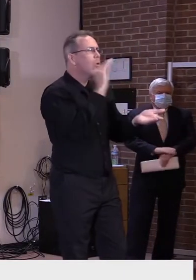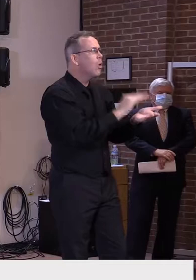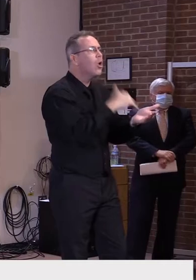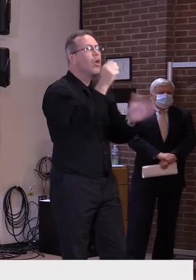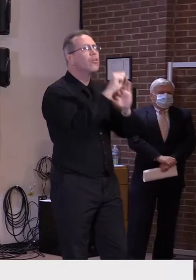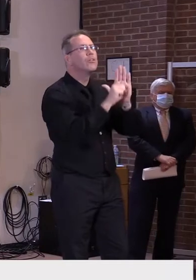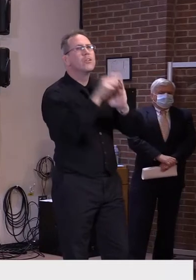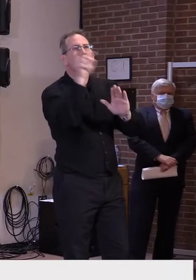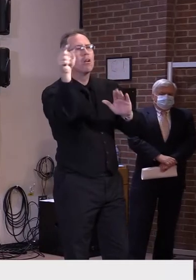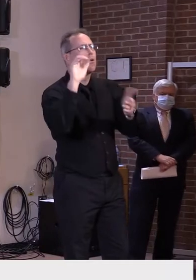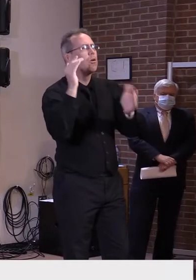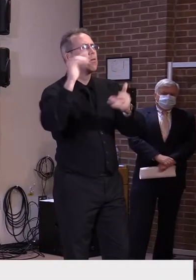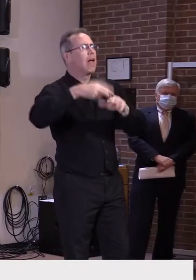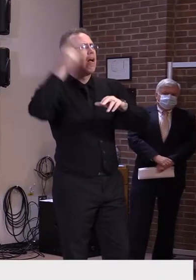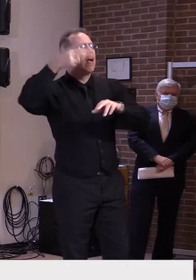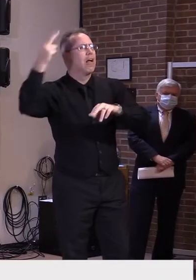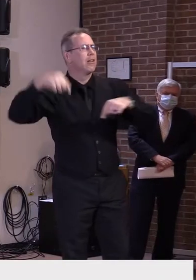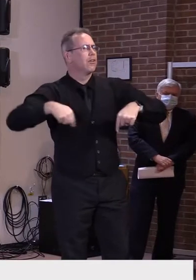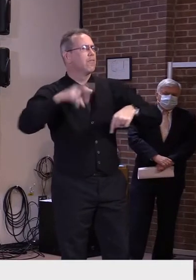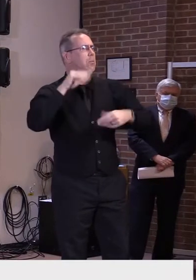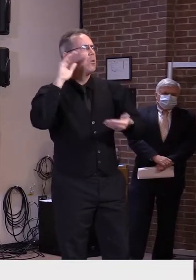booster, make it a priority.